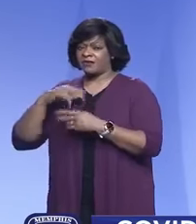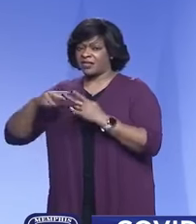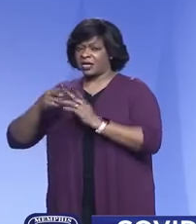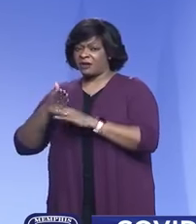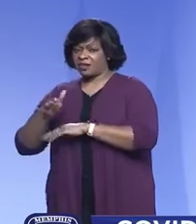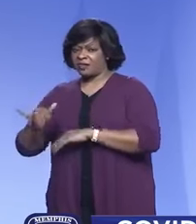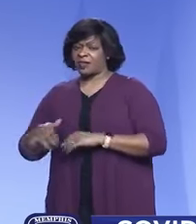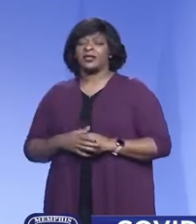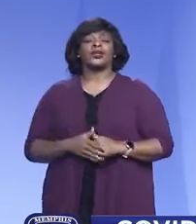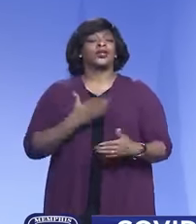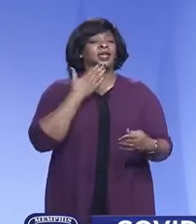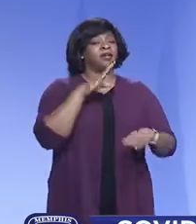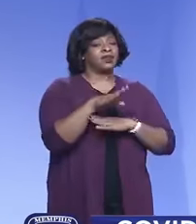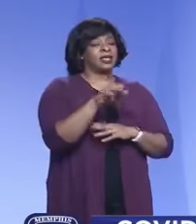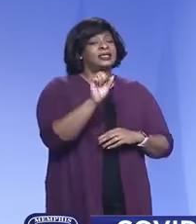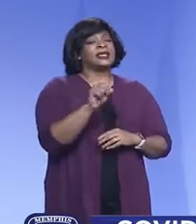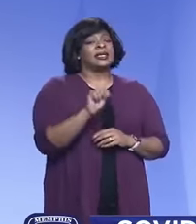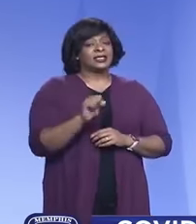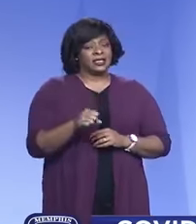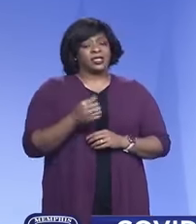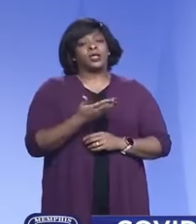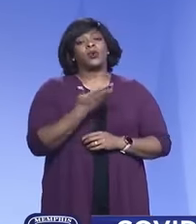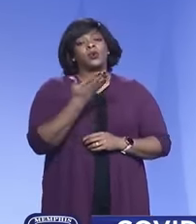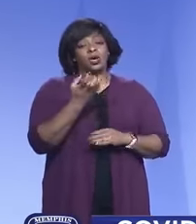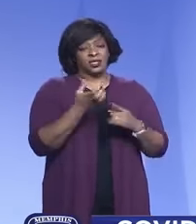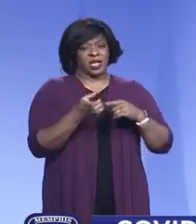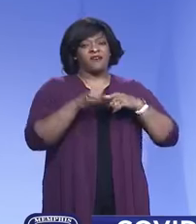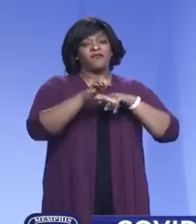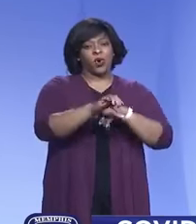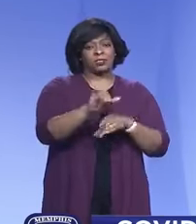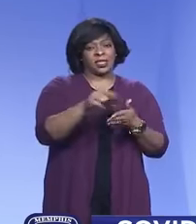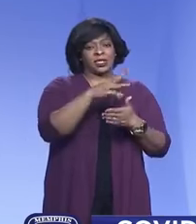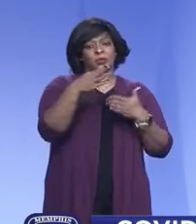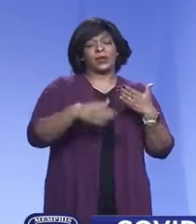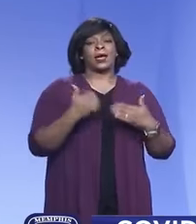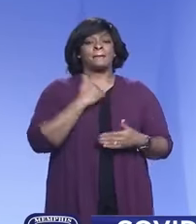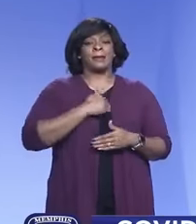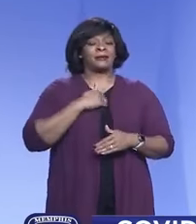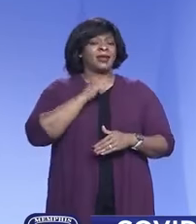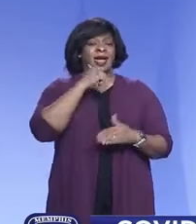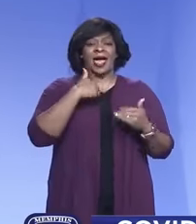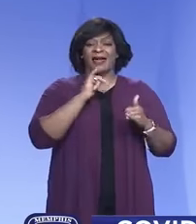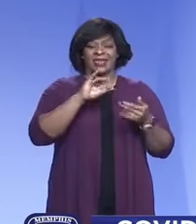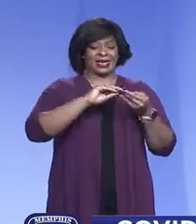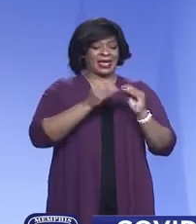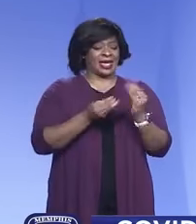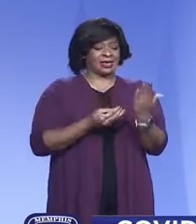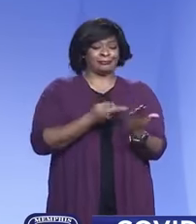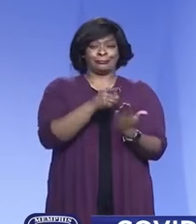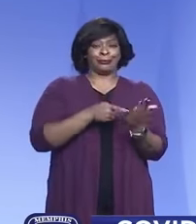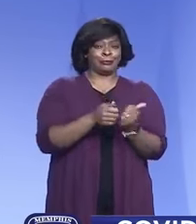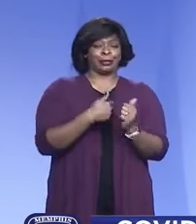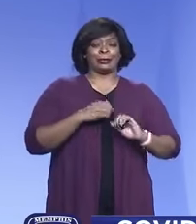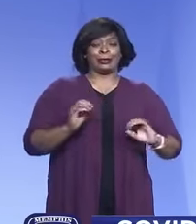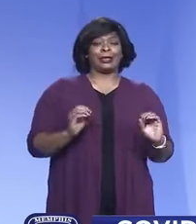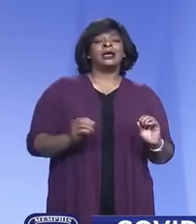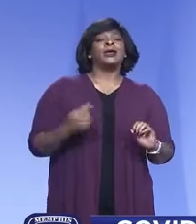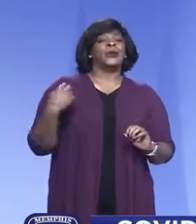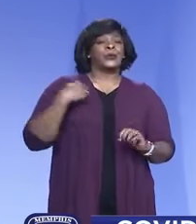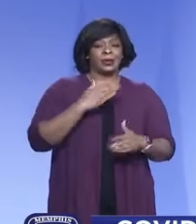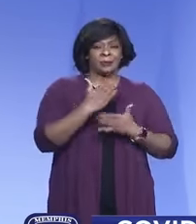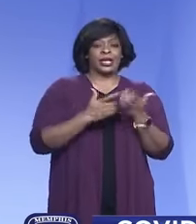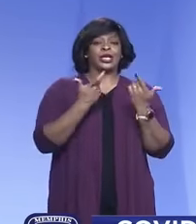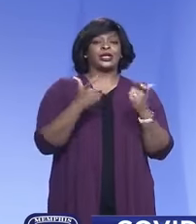follow-up. Good afternoon. Yes, there was enforcement this weekend. I apologize, I don't have the data in front of me. We've made